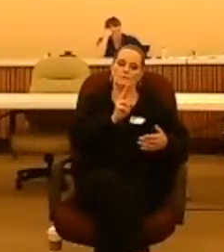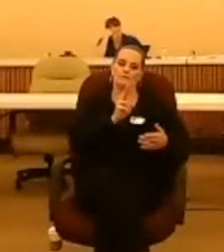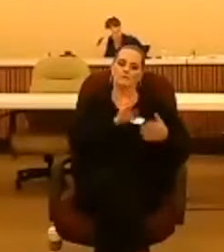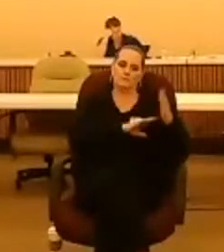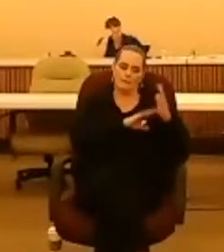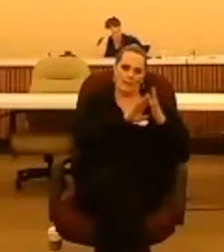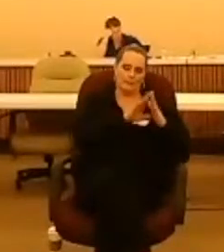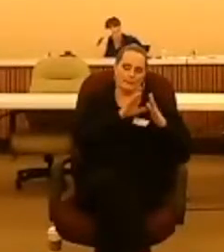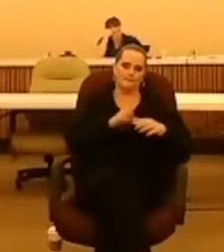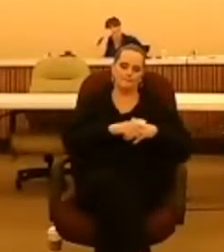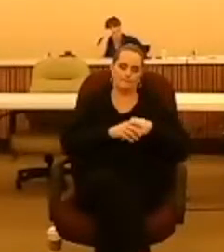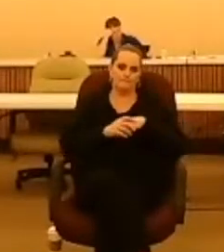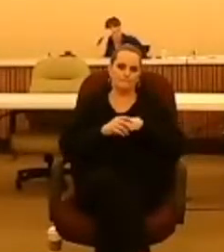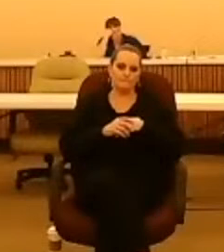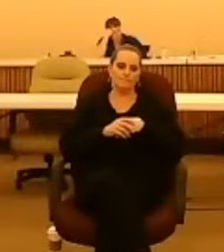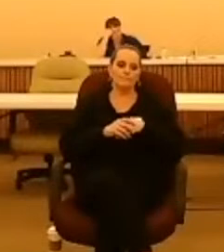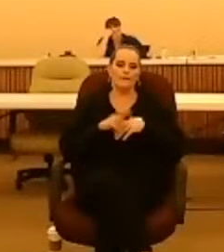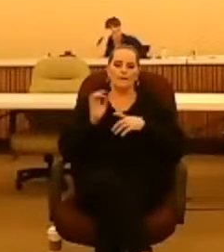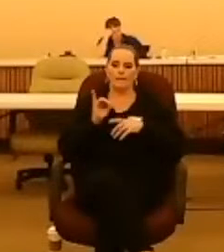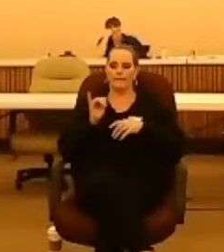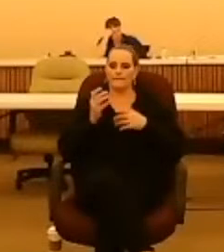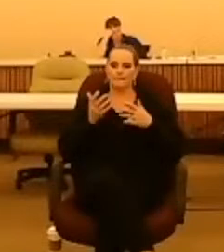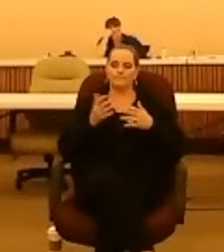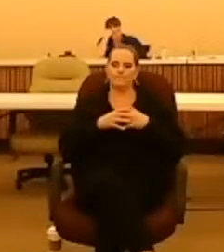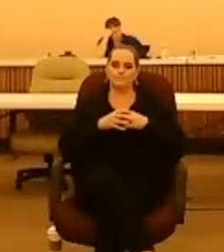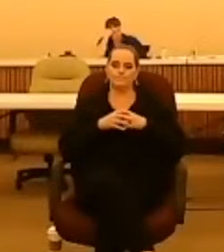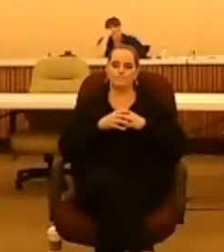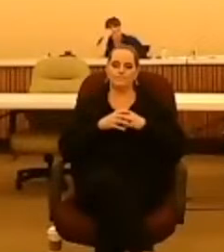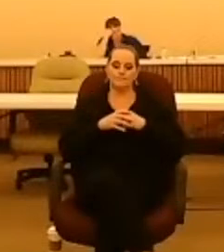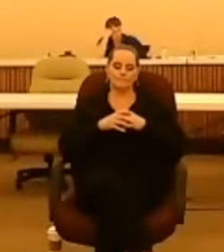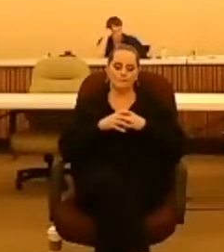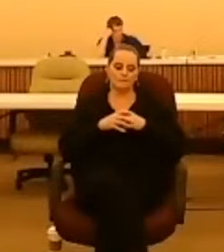development, such as for